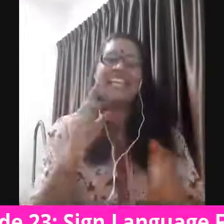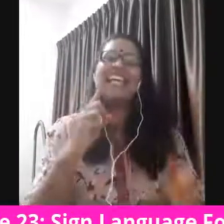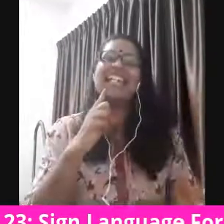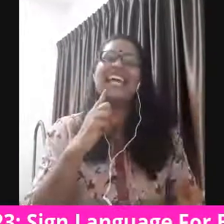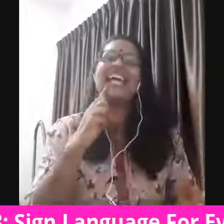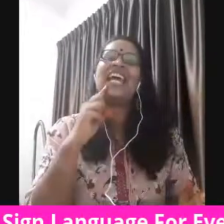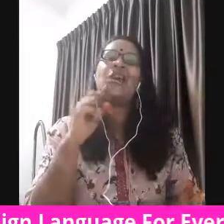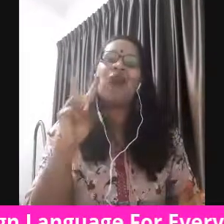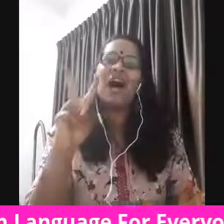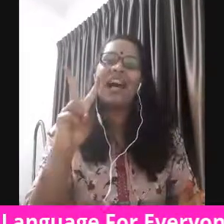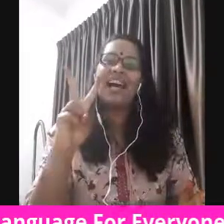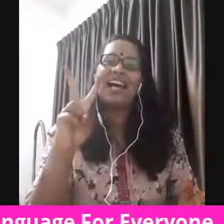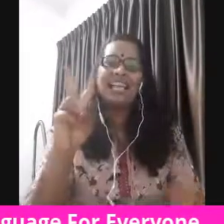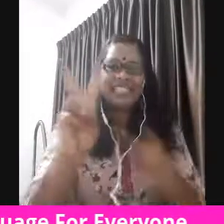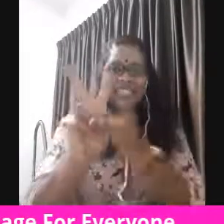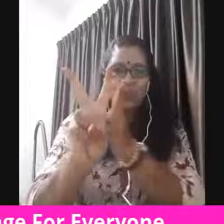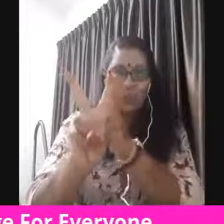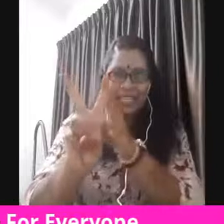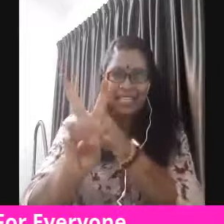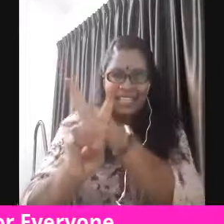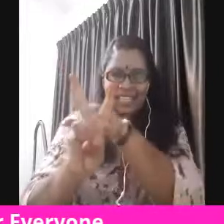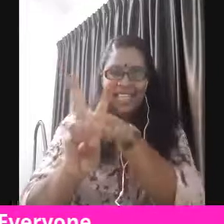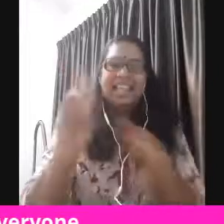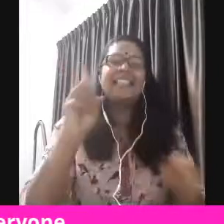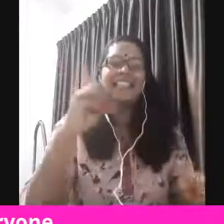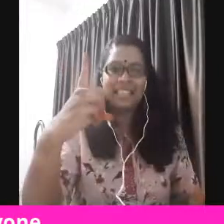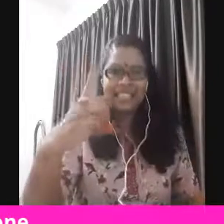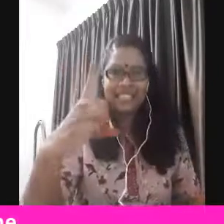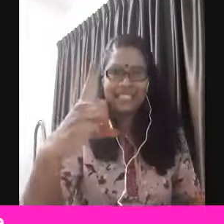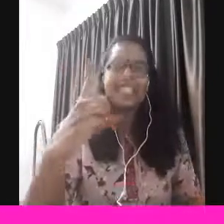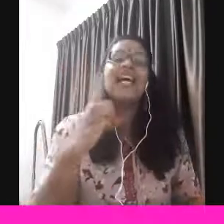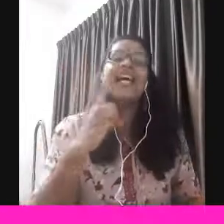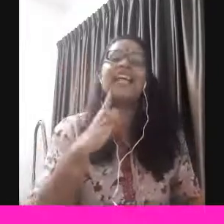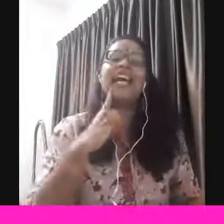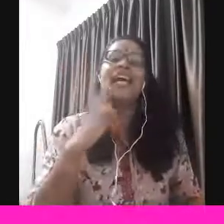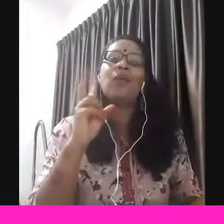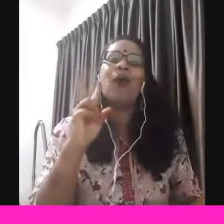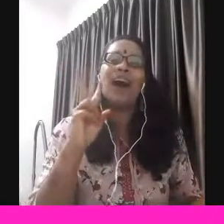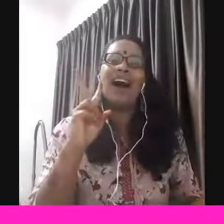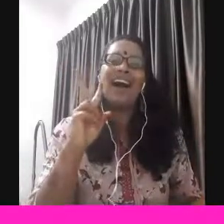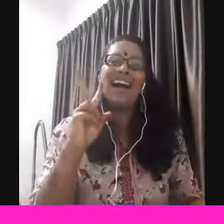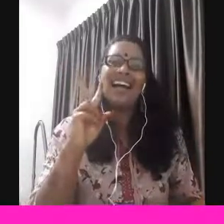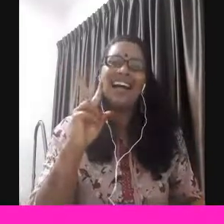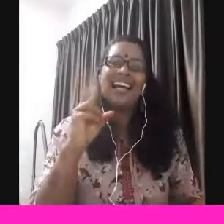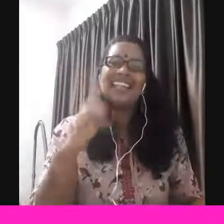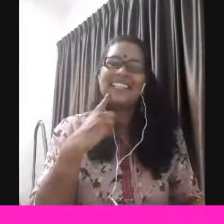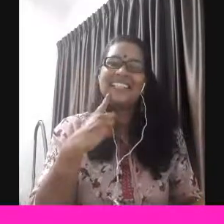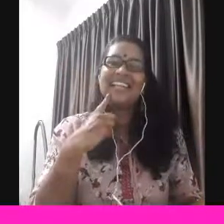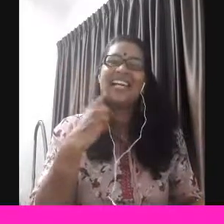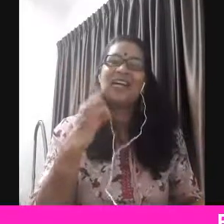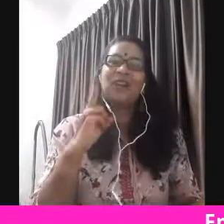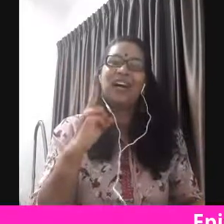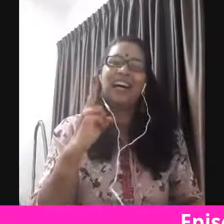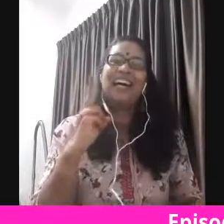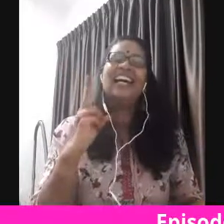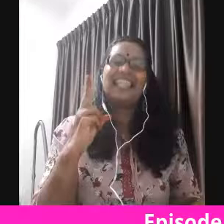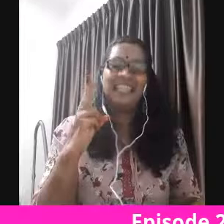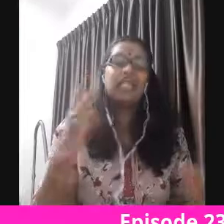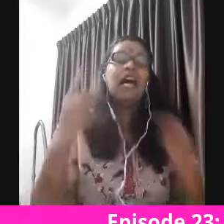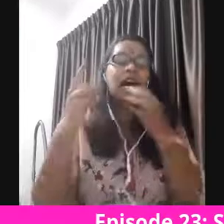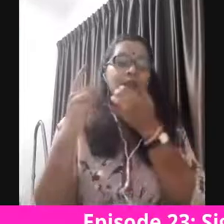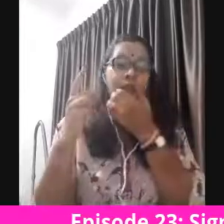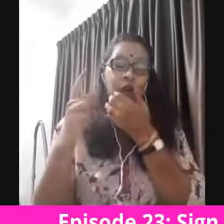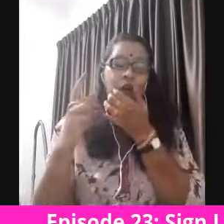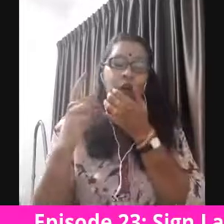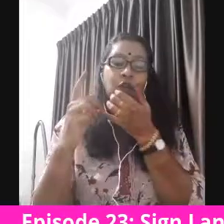simplify it. How to Deva. say Priya? This is V. This is a D. Deva. Deva.